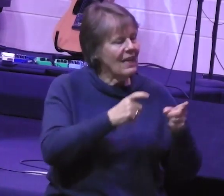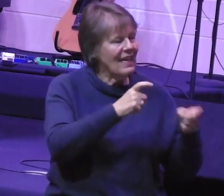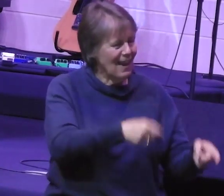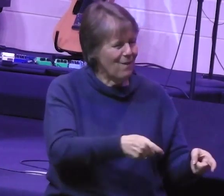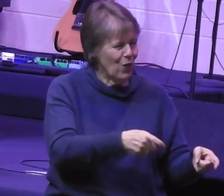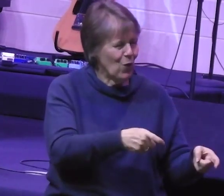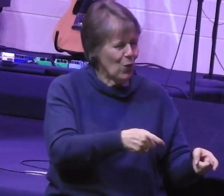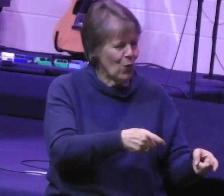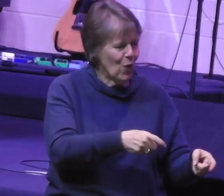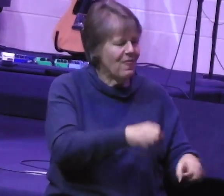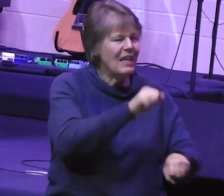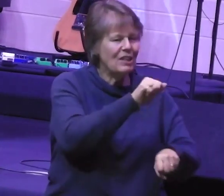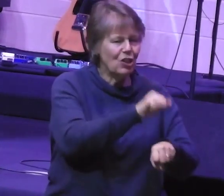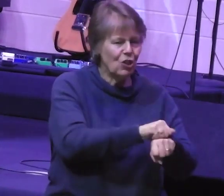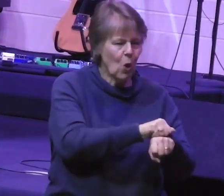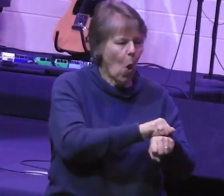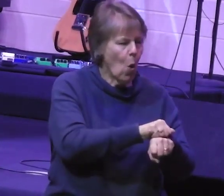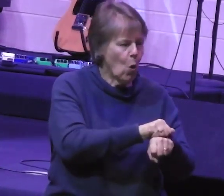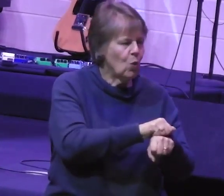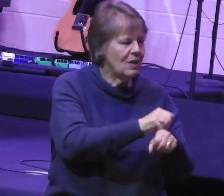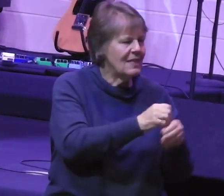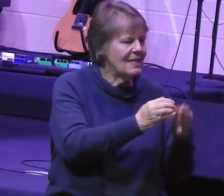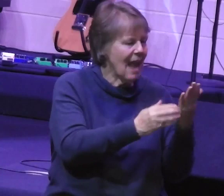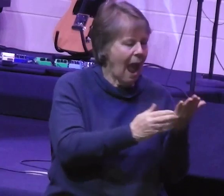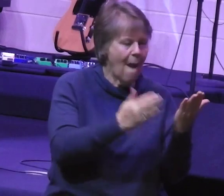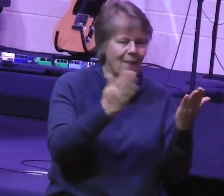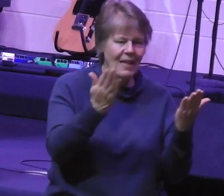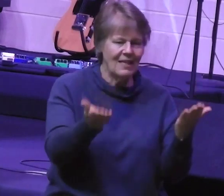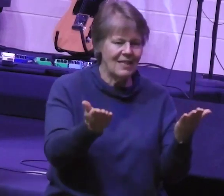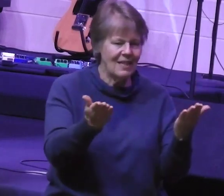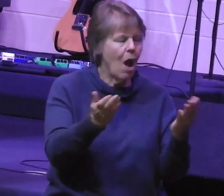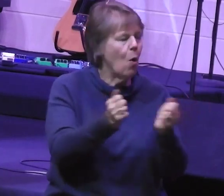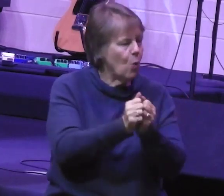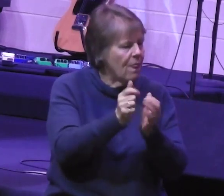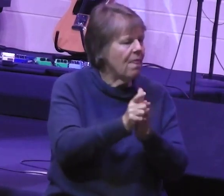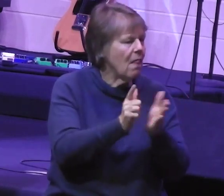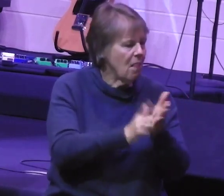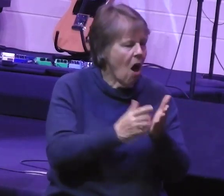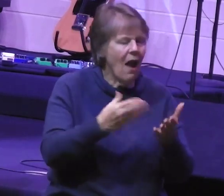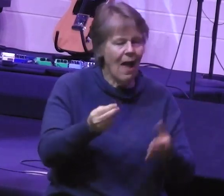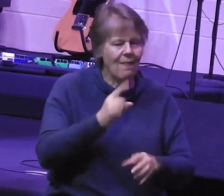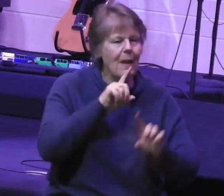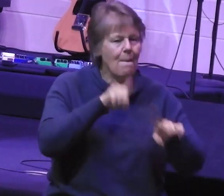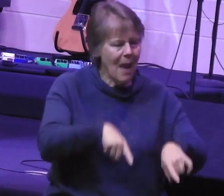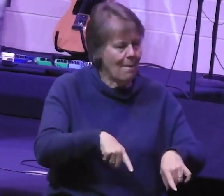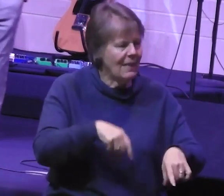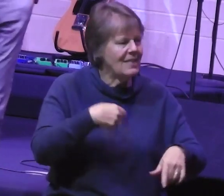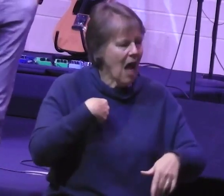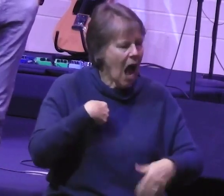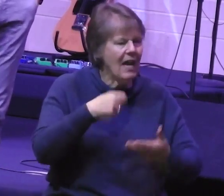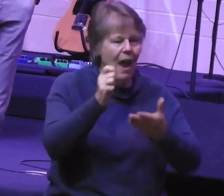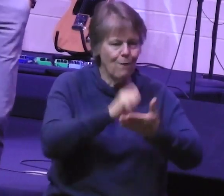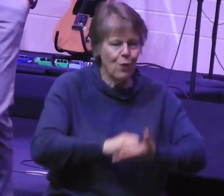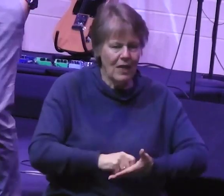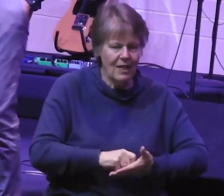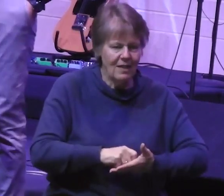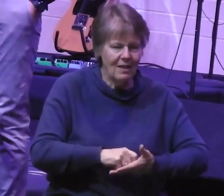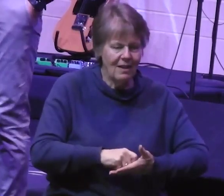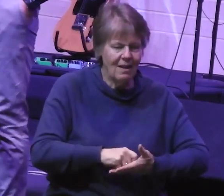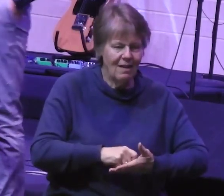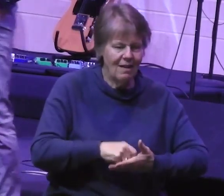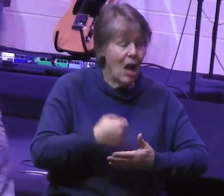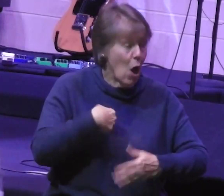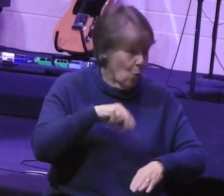tablets of stone with the law and commandments I have written for their instructions. I mean, we use this